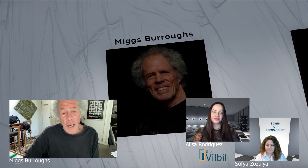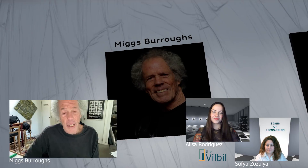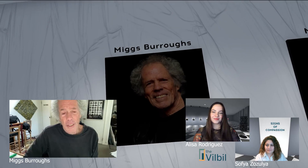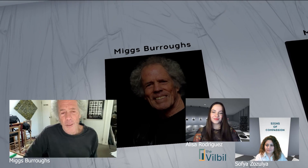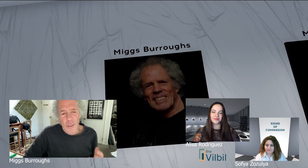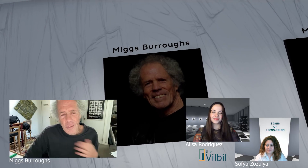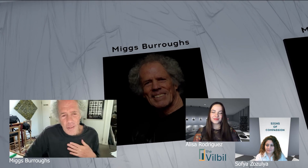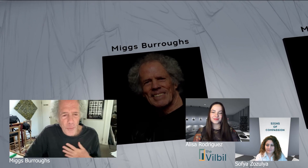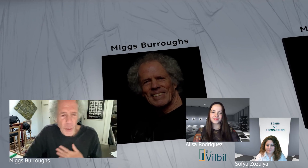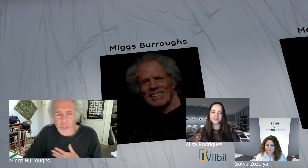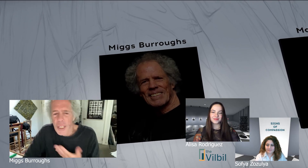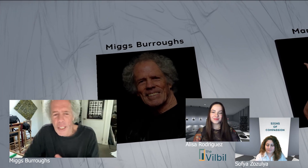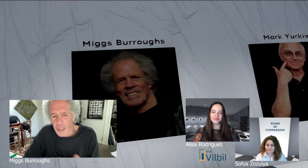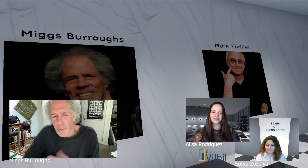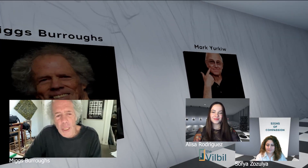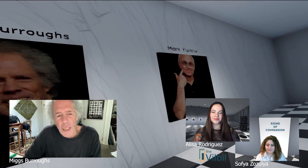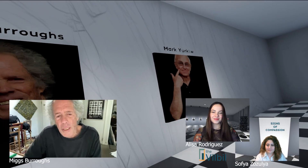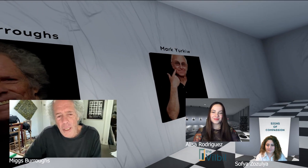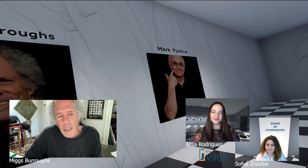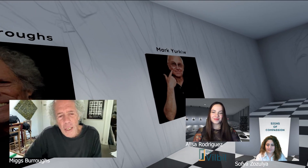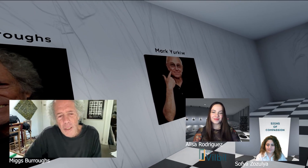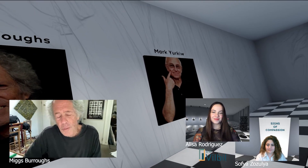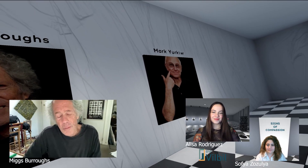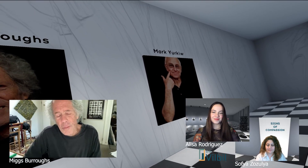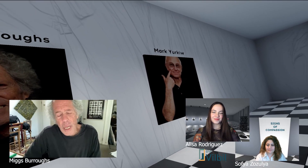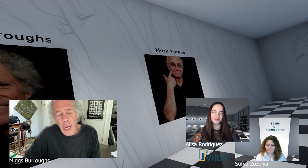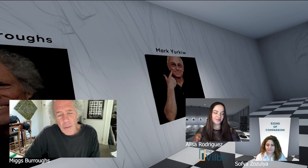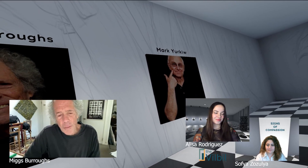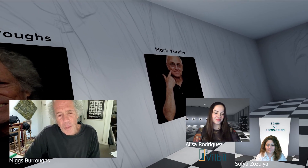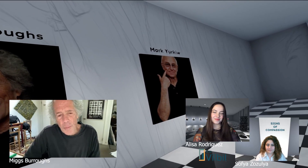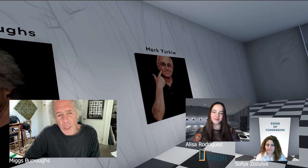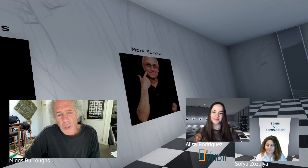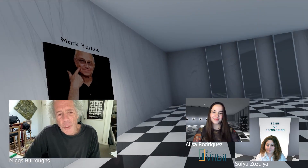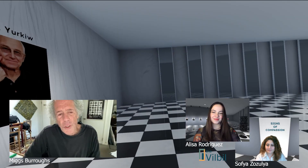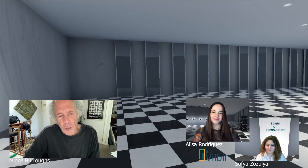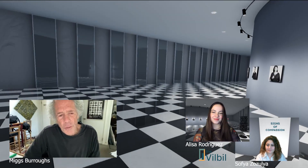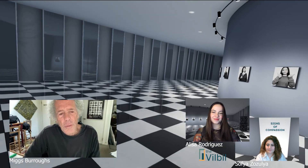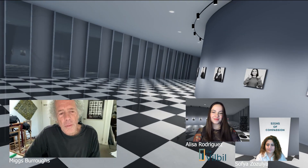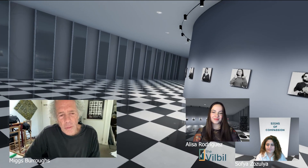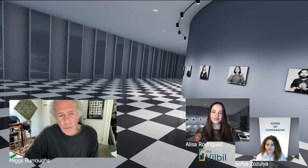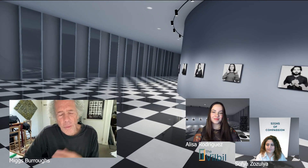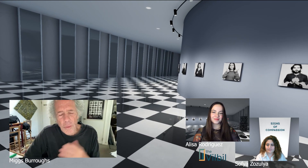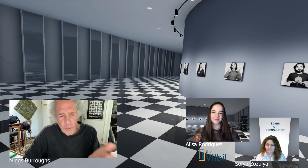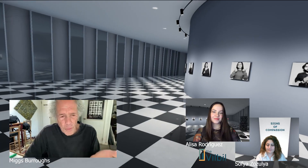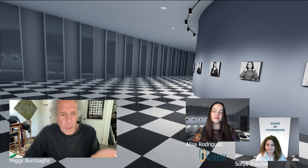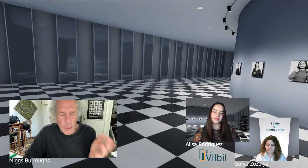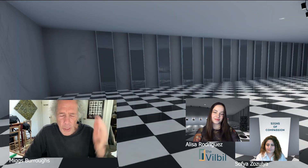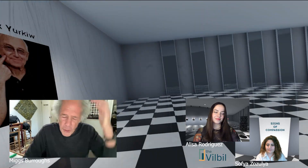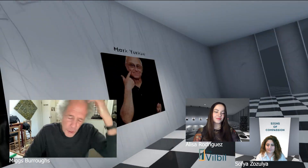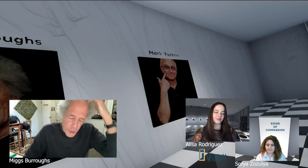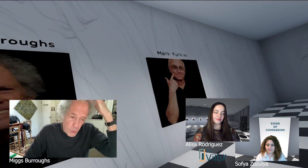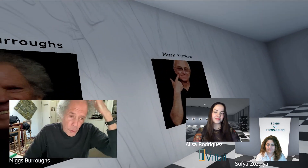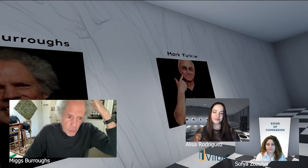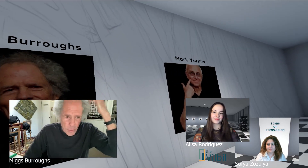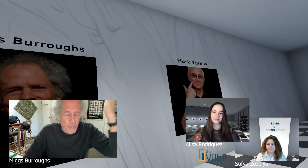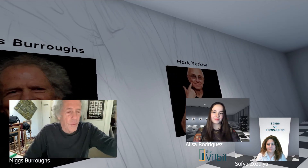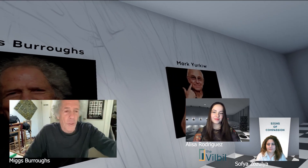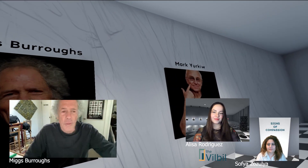yeah, it's breathtaking to me to have that message that you took.